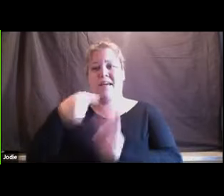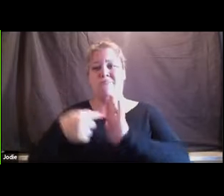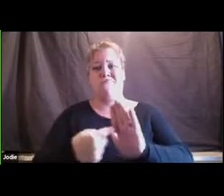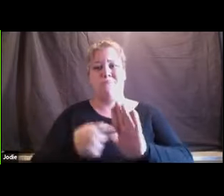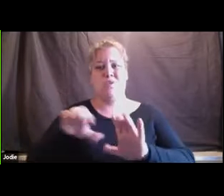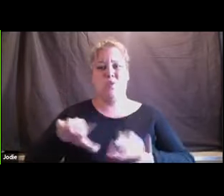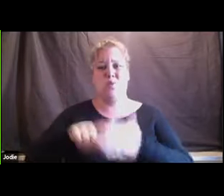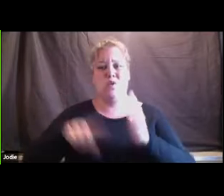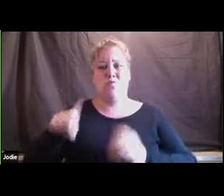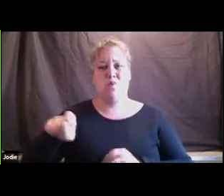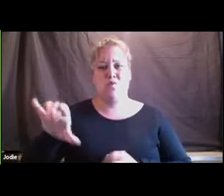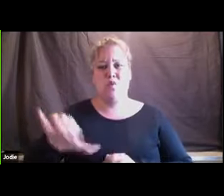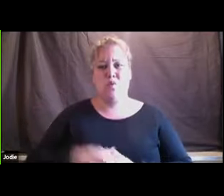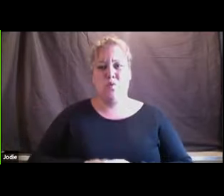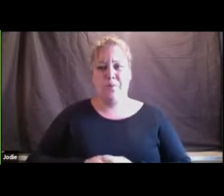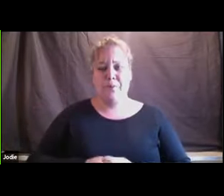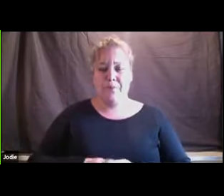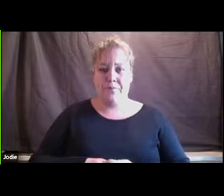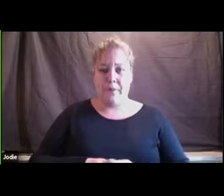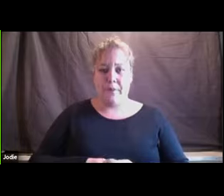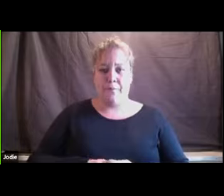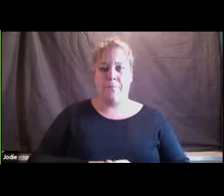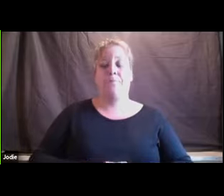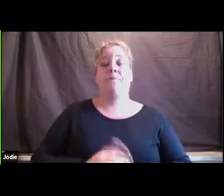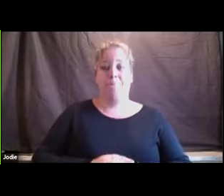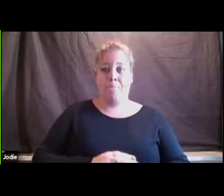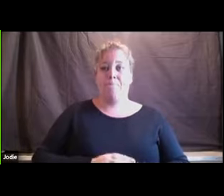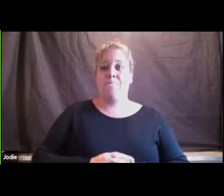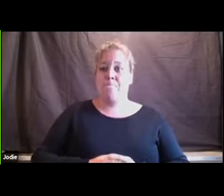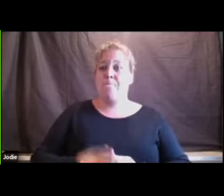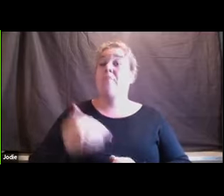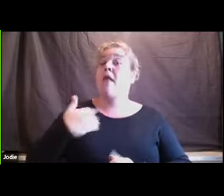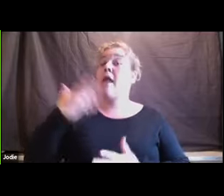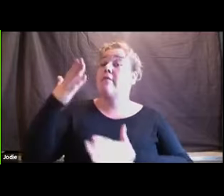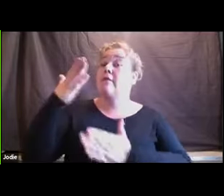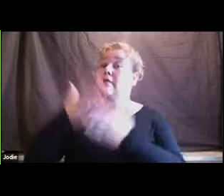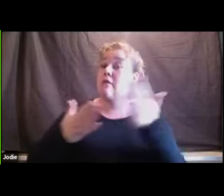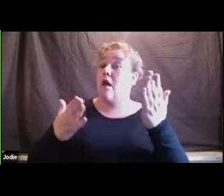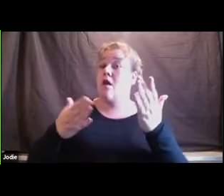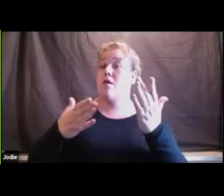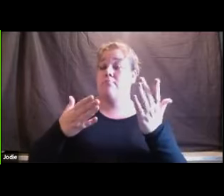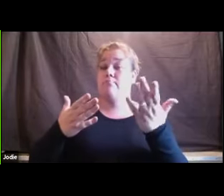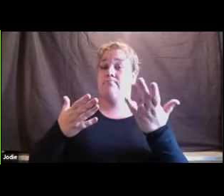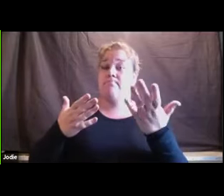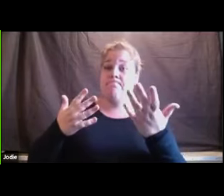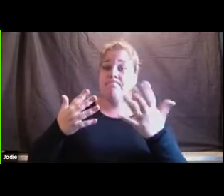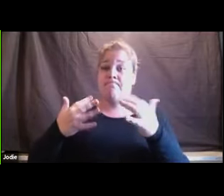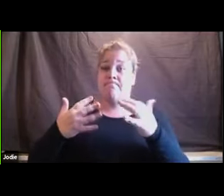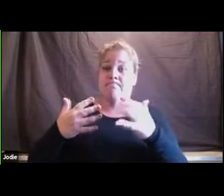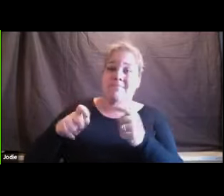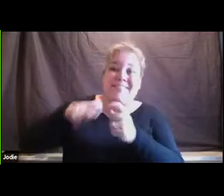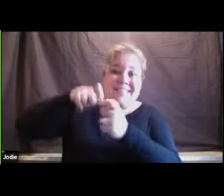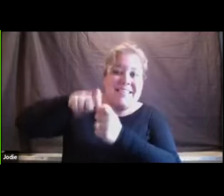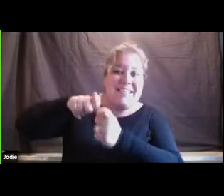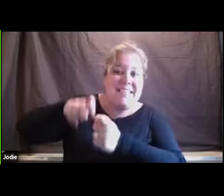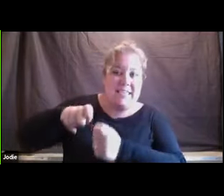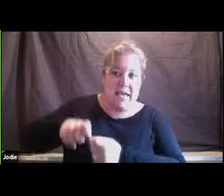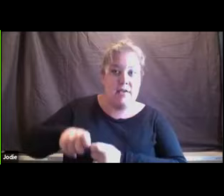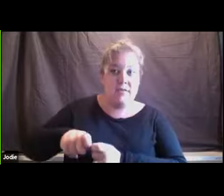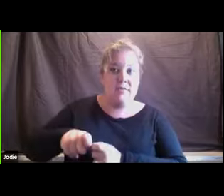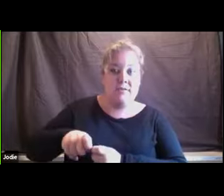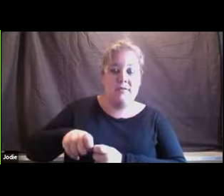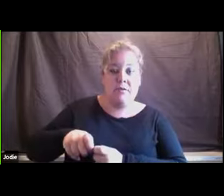So I think, you know, there are some details with regards to where those folks might have